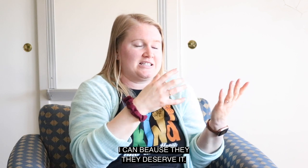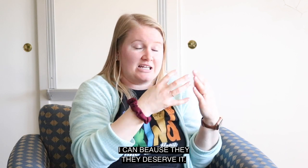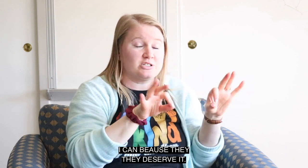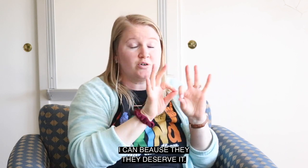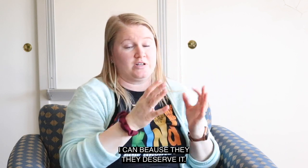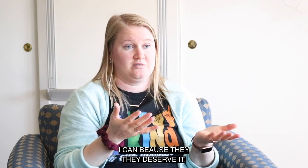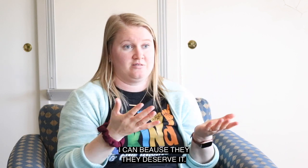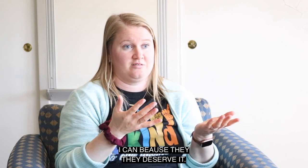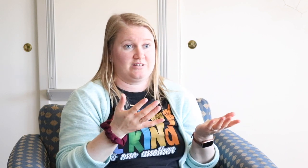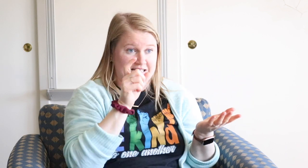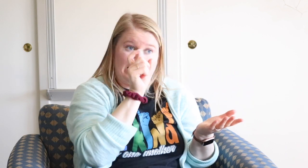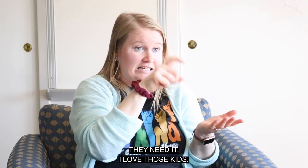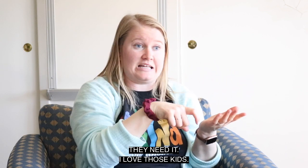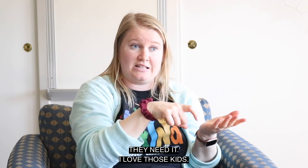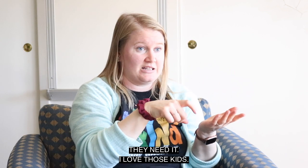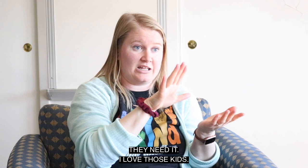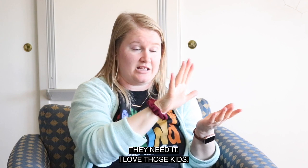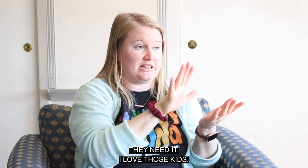they deserve it. They need it.